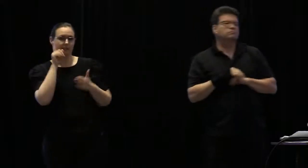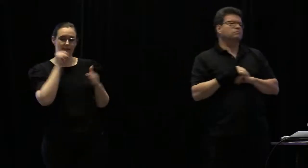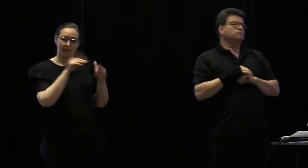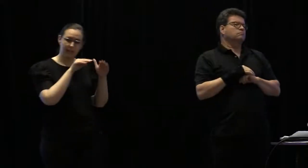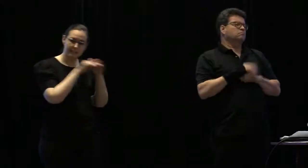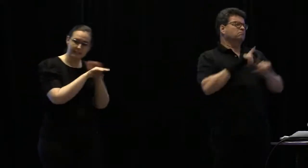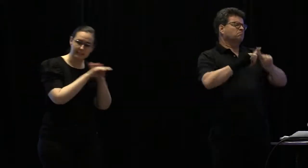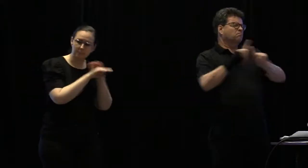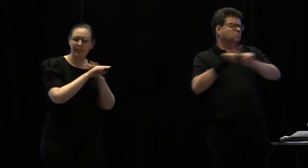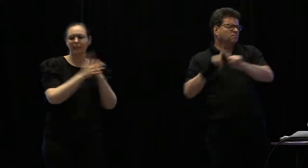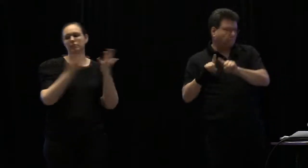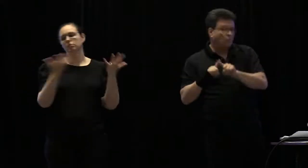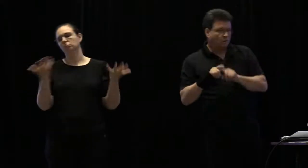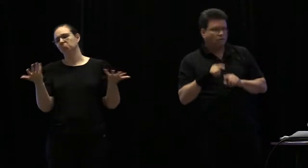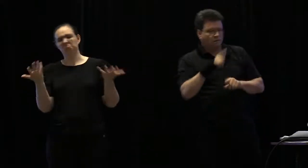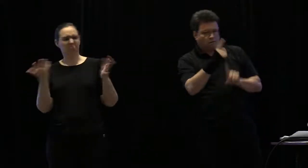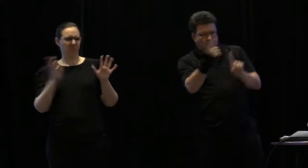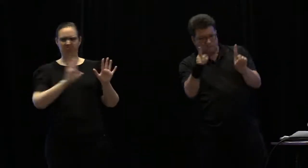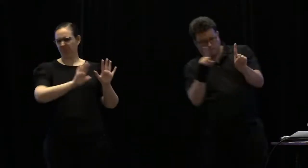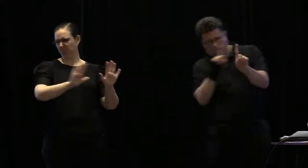around deaf access issues,